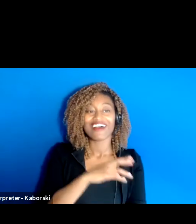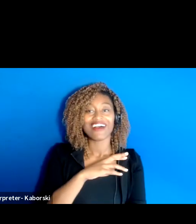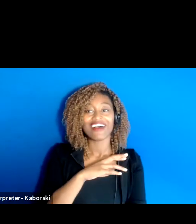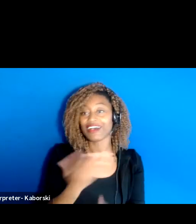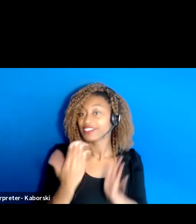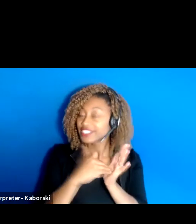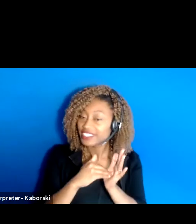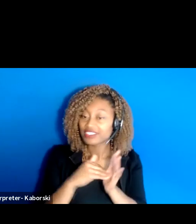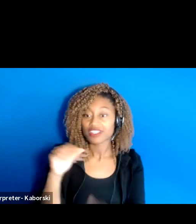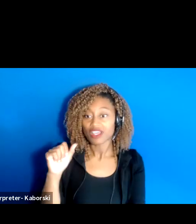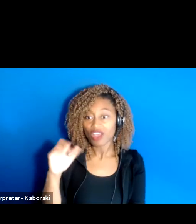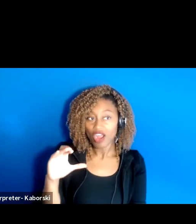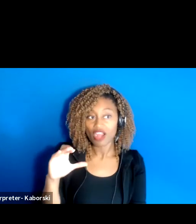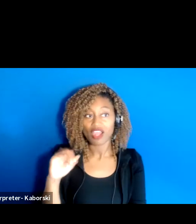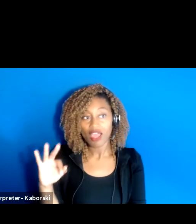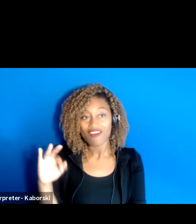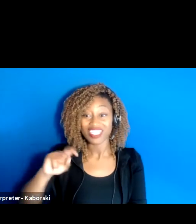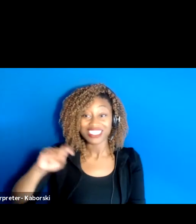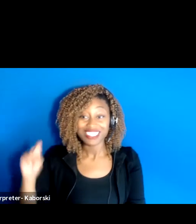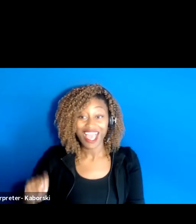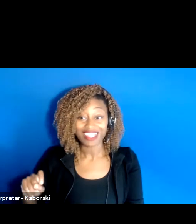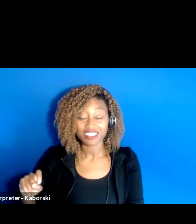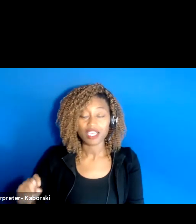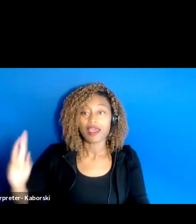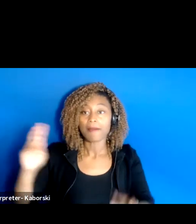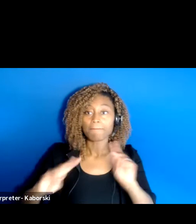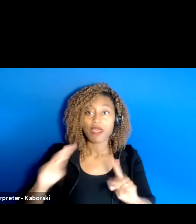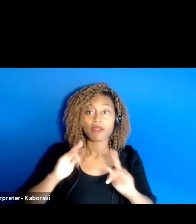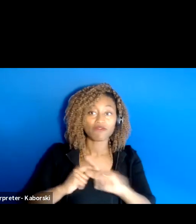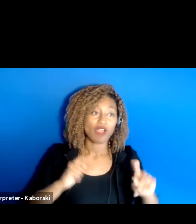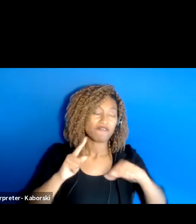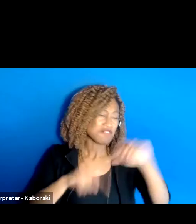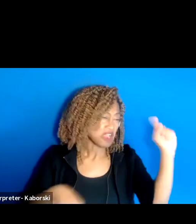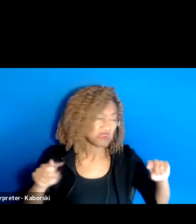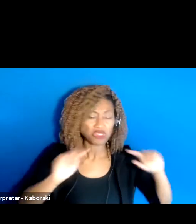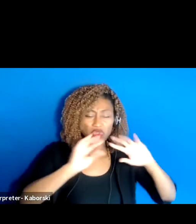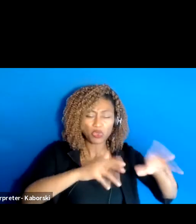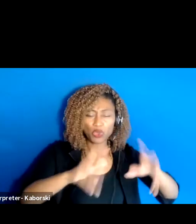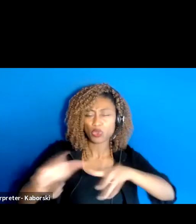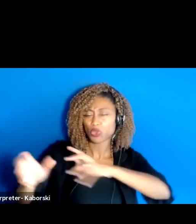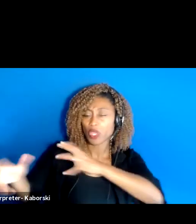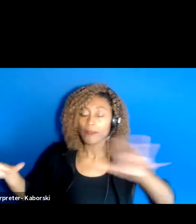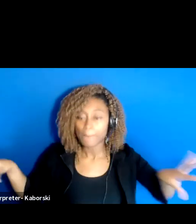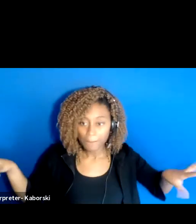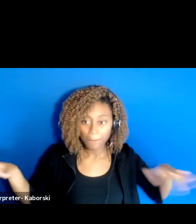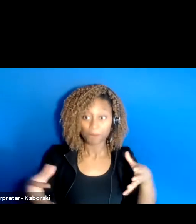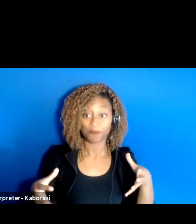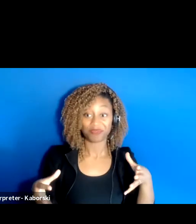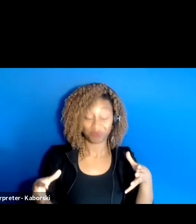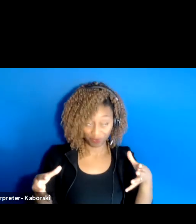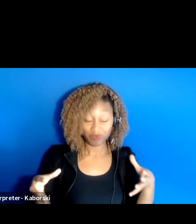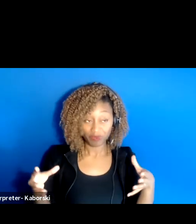again, the ARC of Texas. We have folks from various groups that all come together and